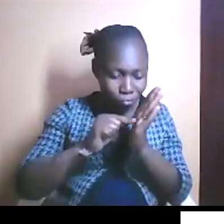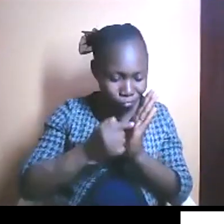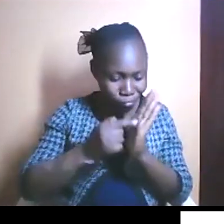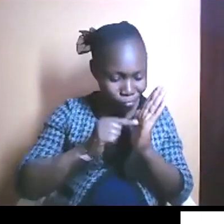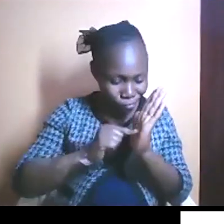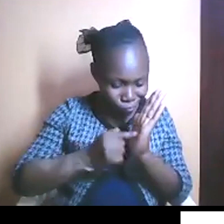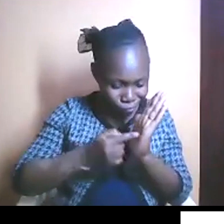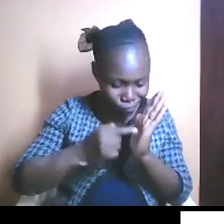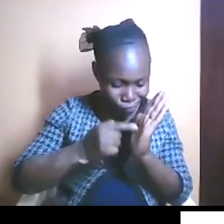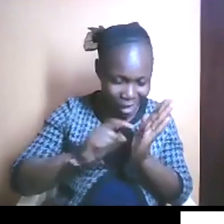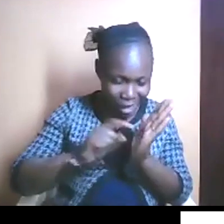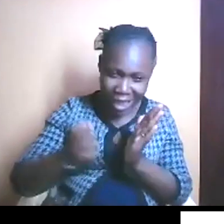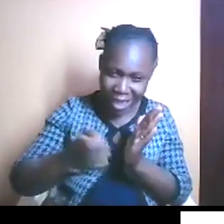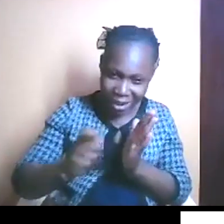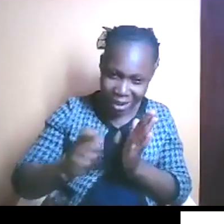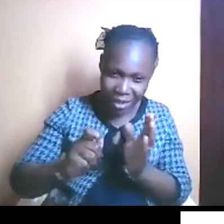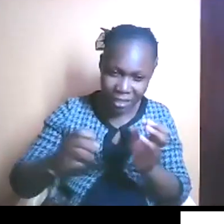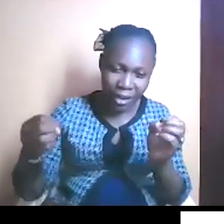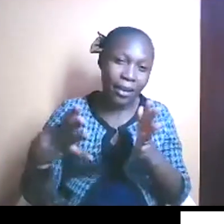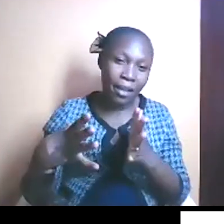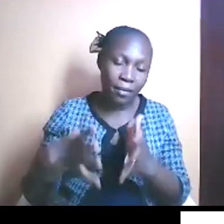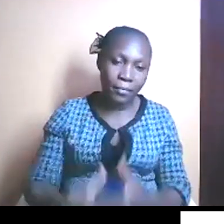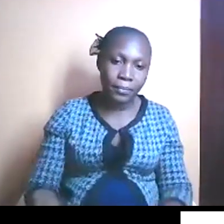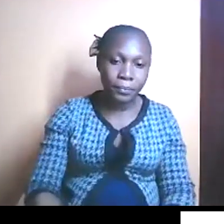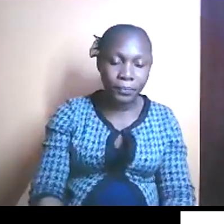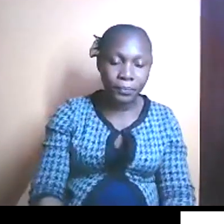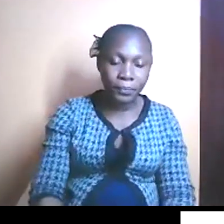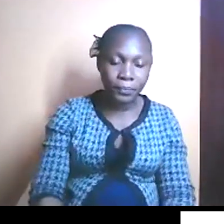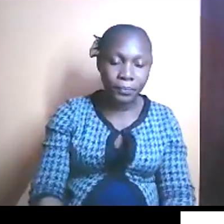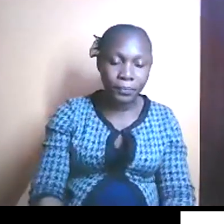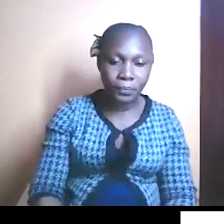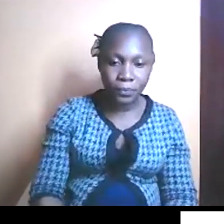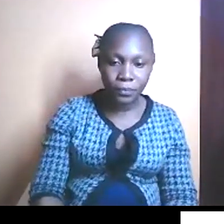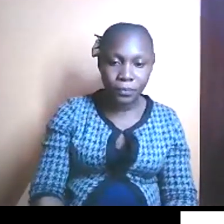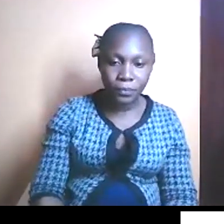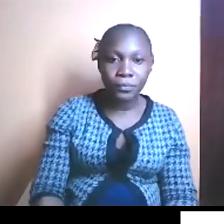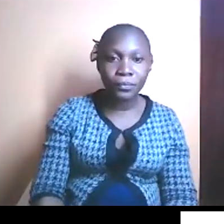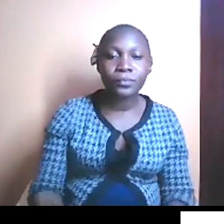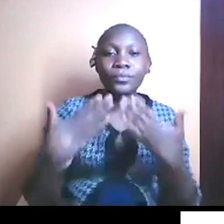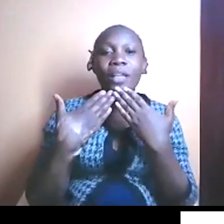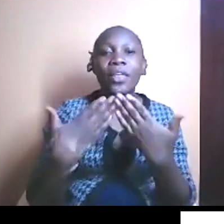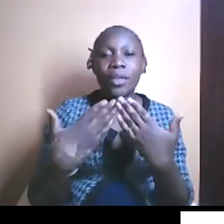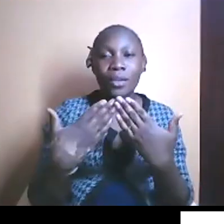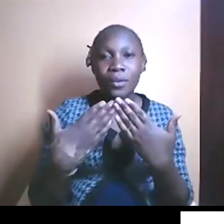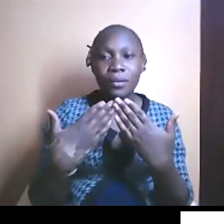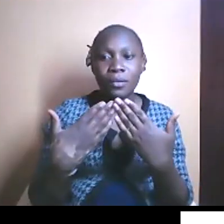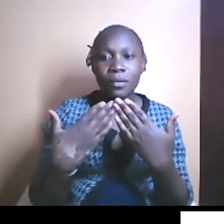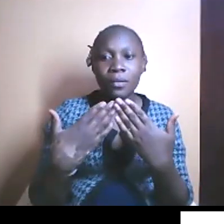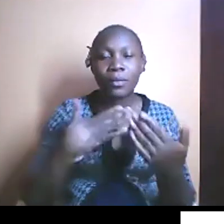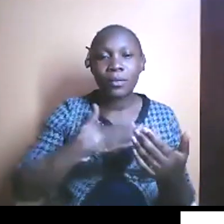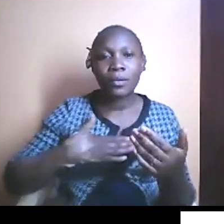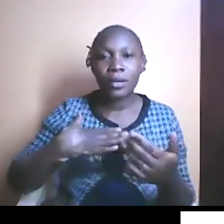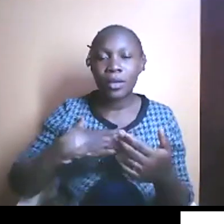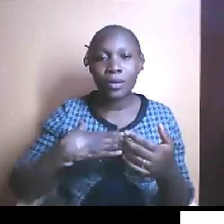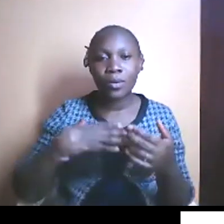out. That's a really good point. Thank you for that. Thank you. Allow us, it's